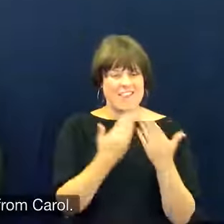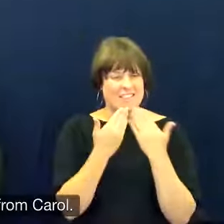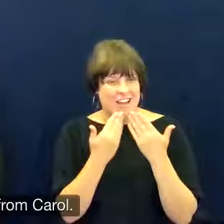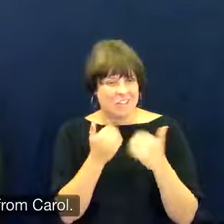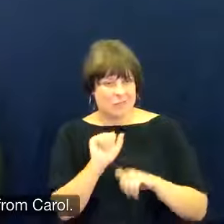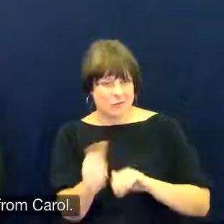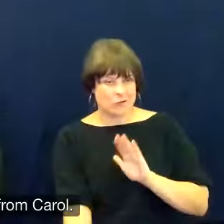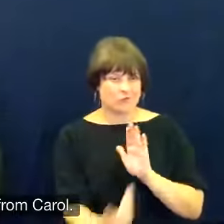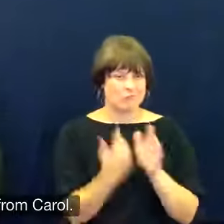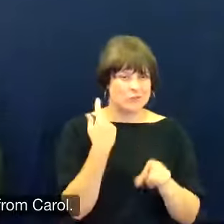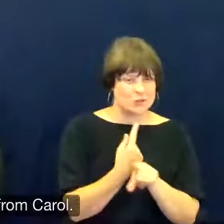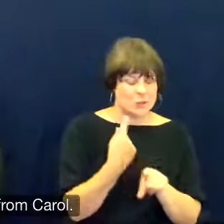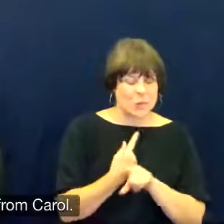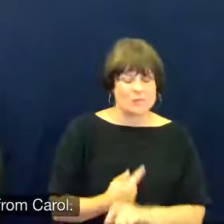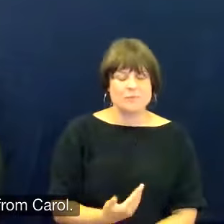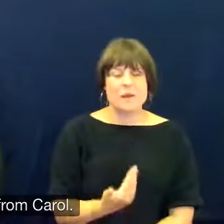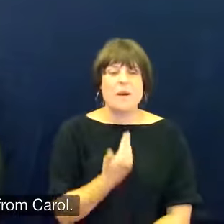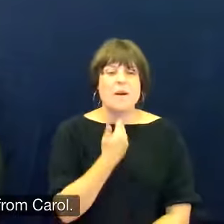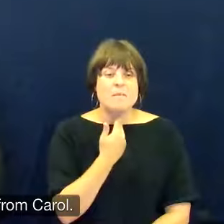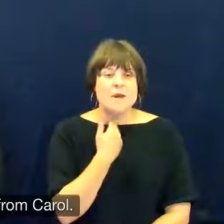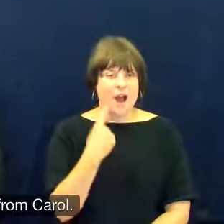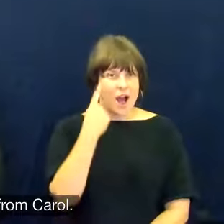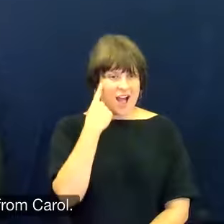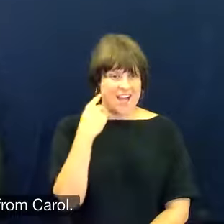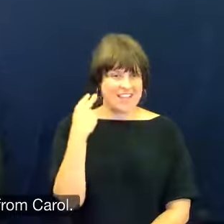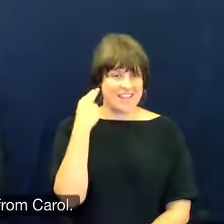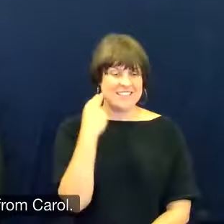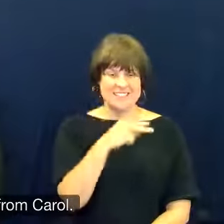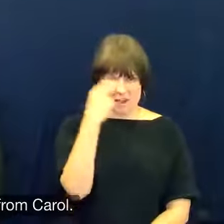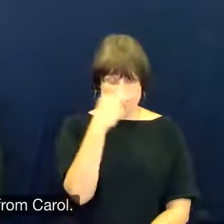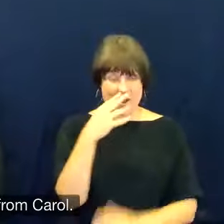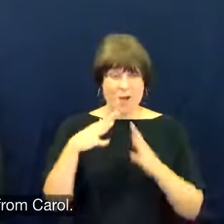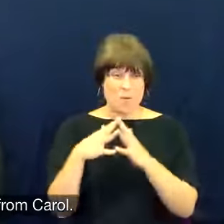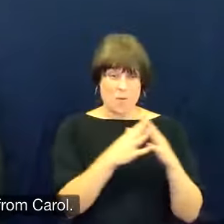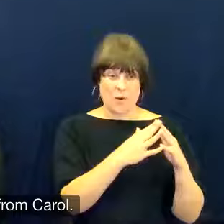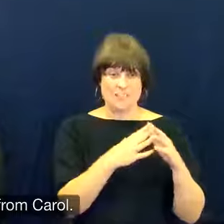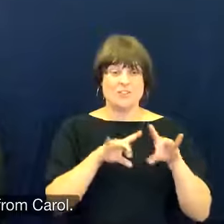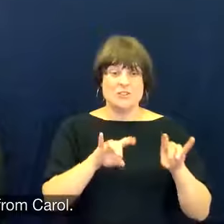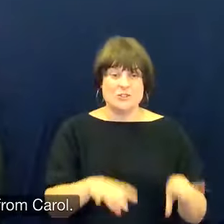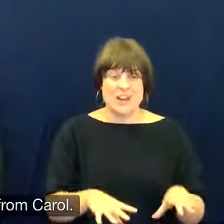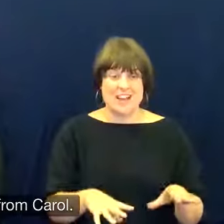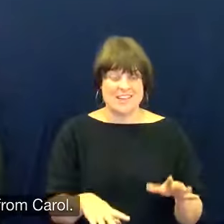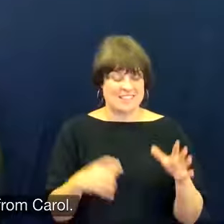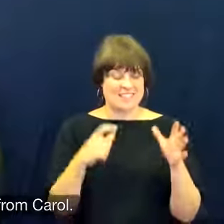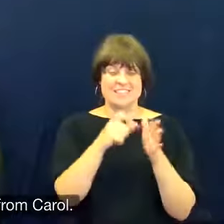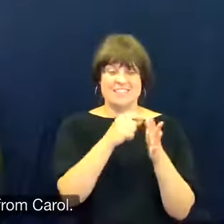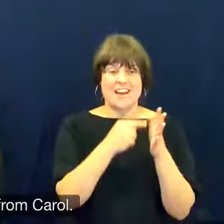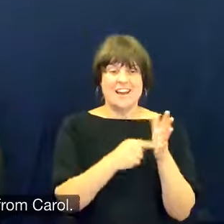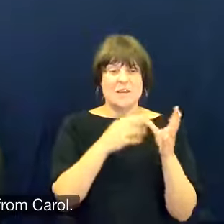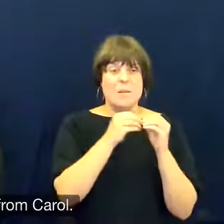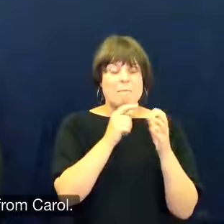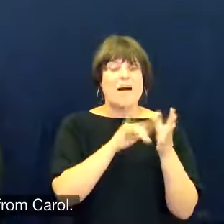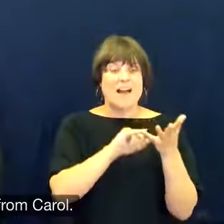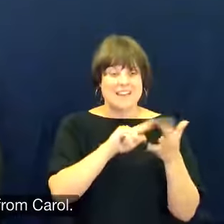Okay, and I'm thinking that it might be for the Deafblind West Australians database. So getting really specific about